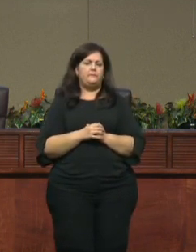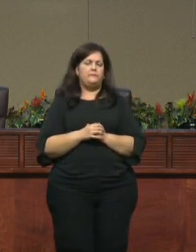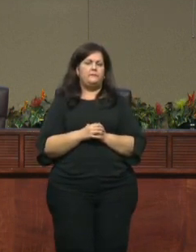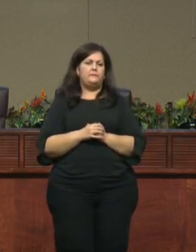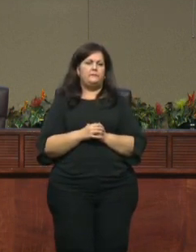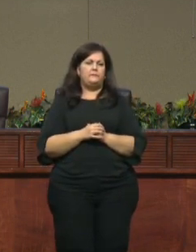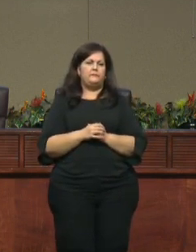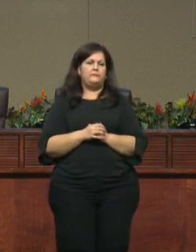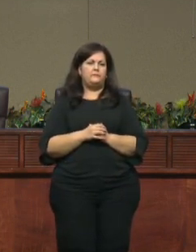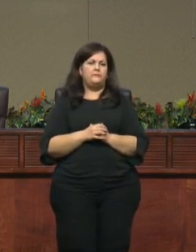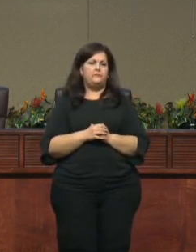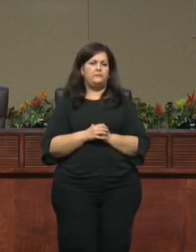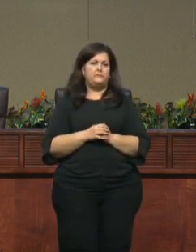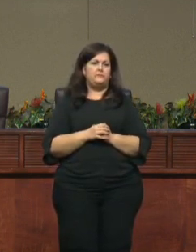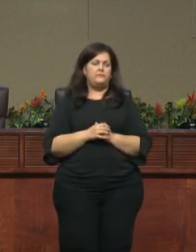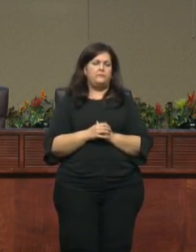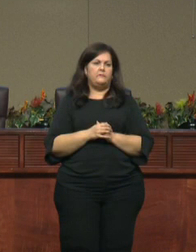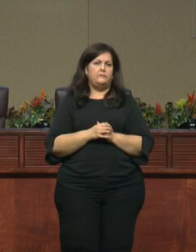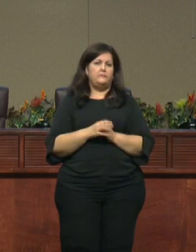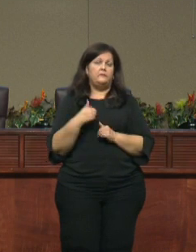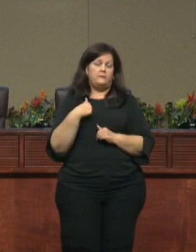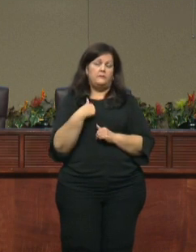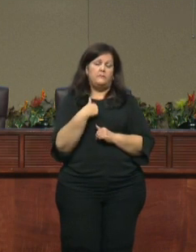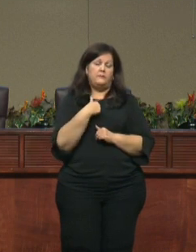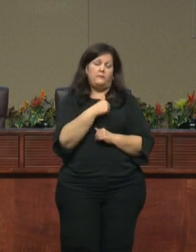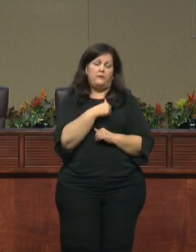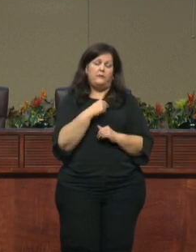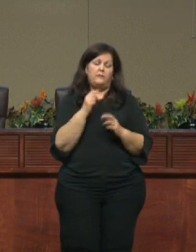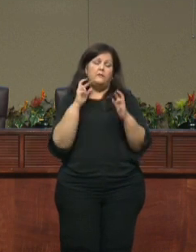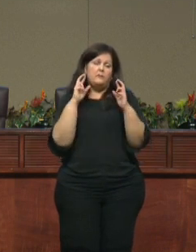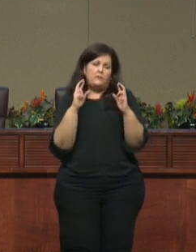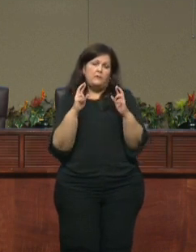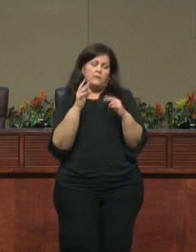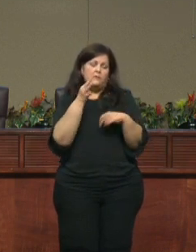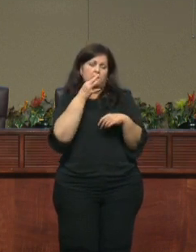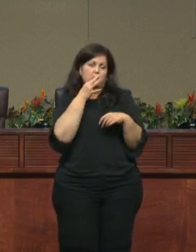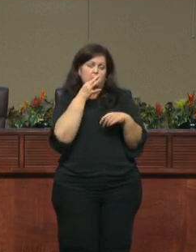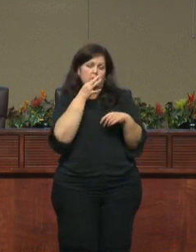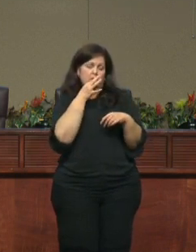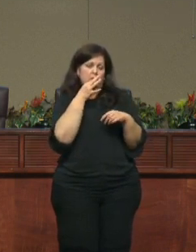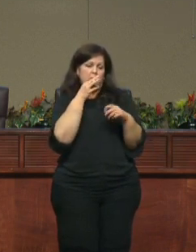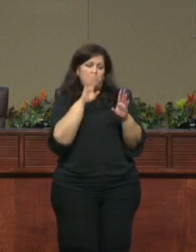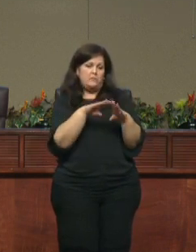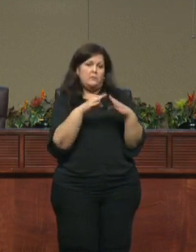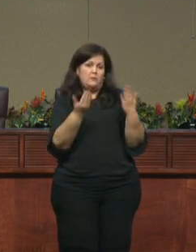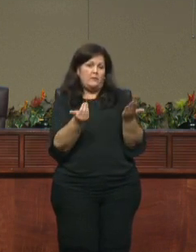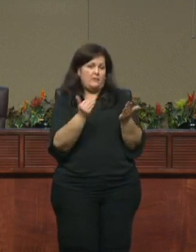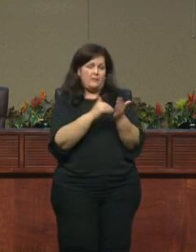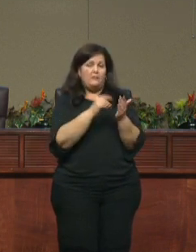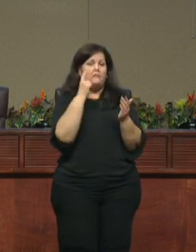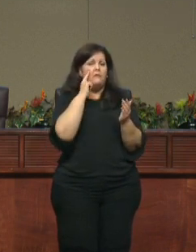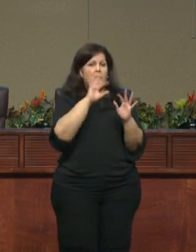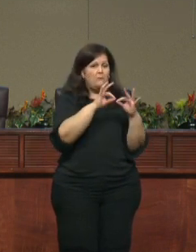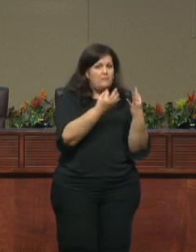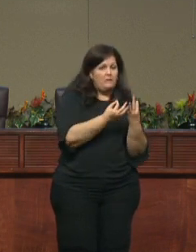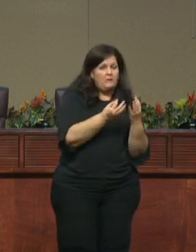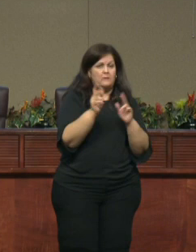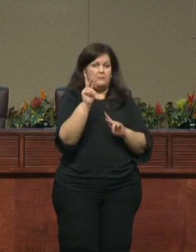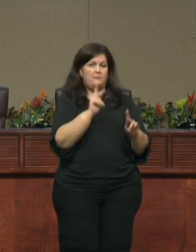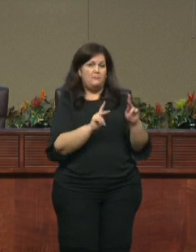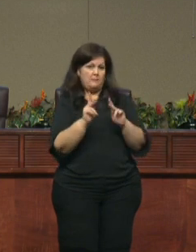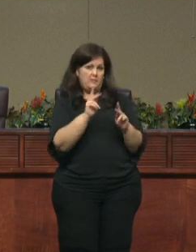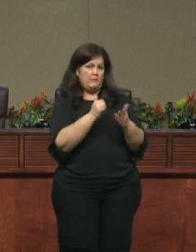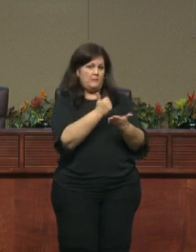the potential that we'll reopen soon the individual and family assistance